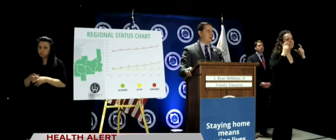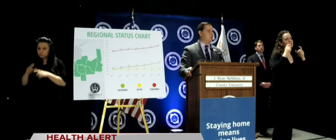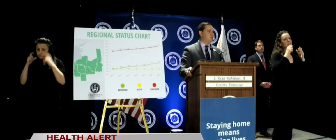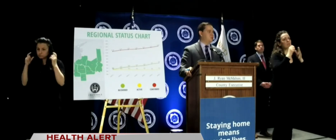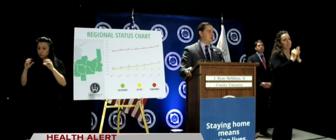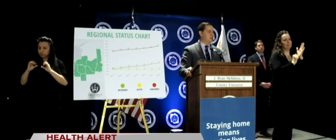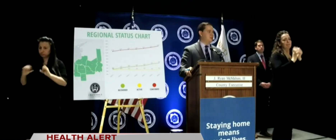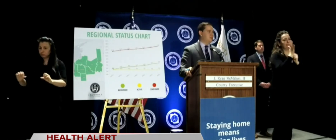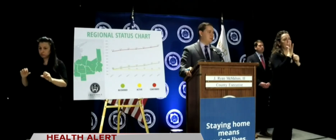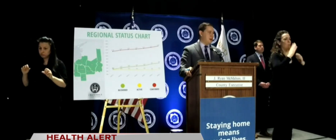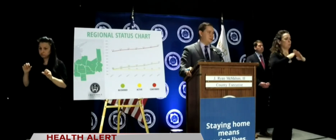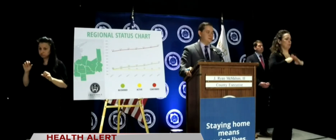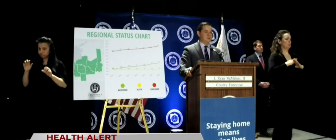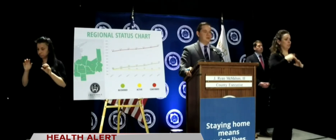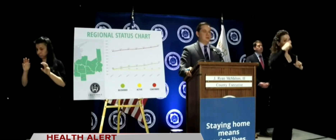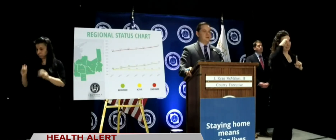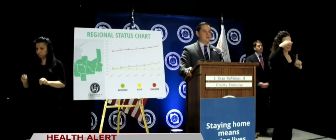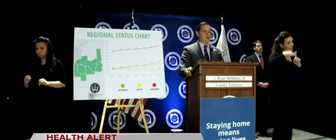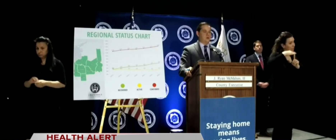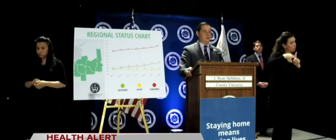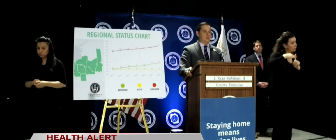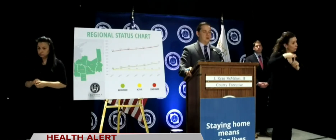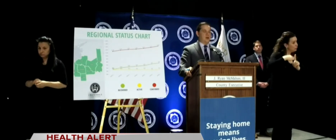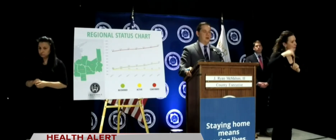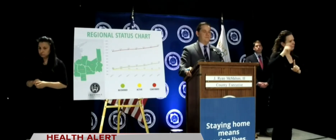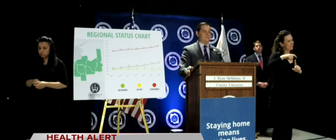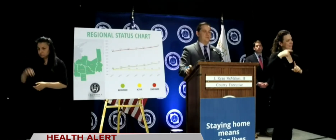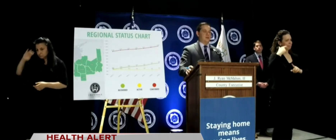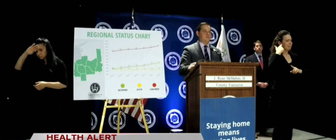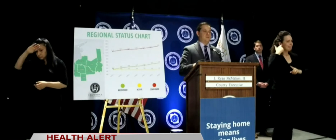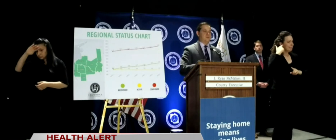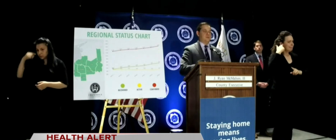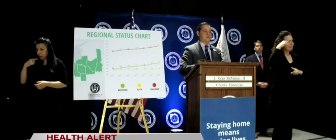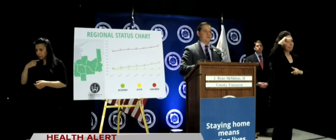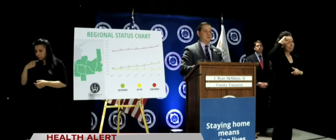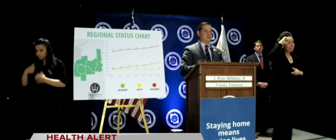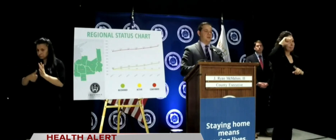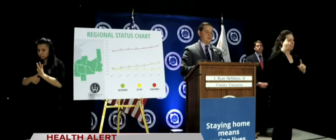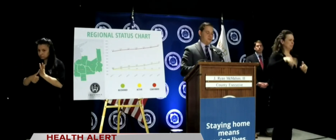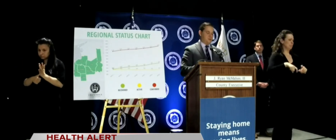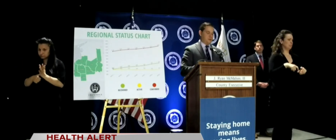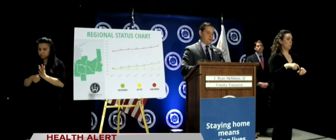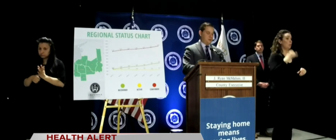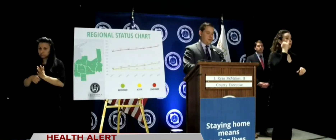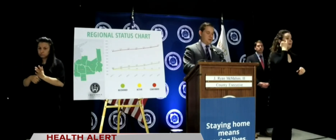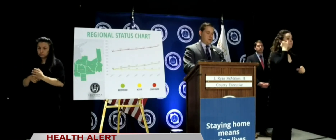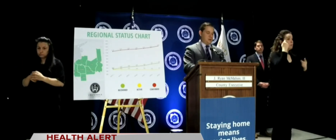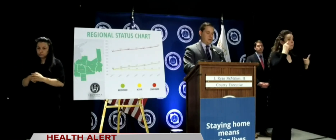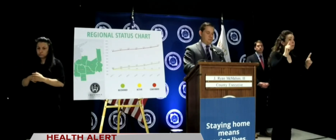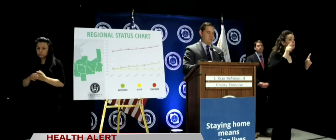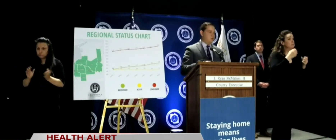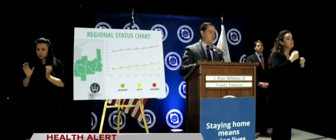suggest temperature taking? Yes. So if these things can be done safely,